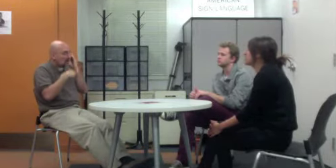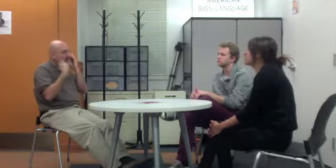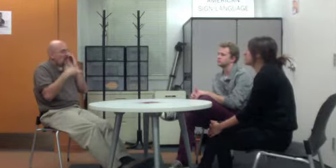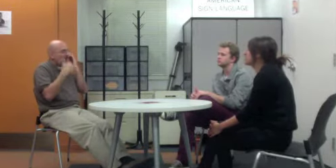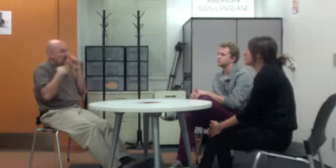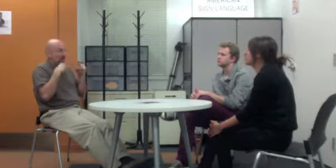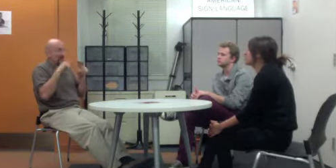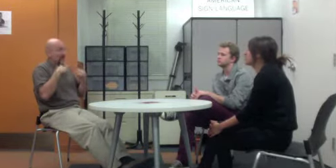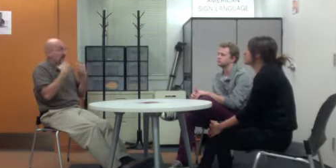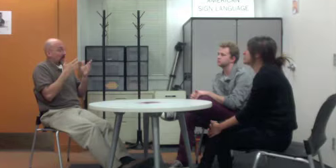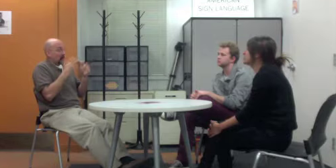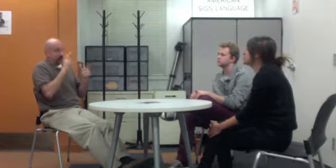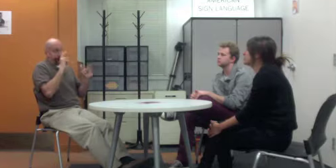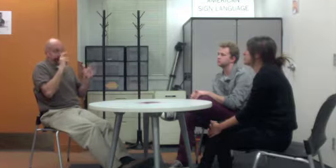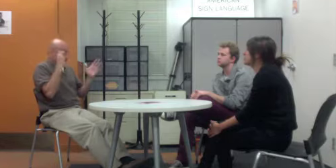So I worked for deaf